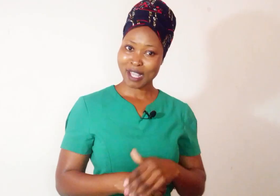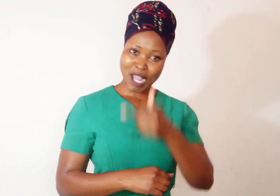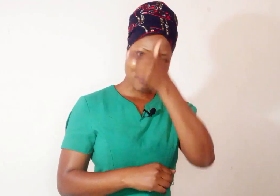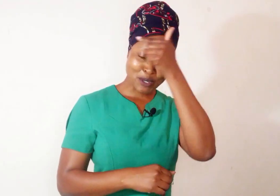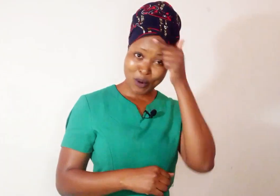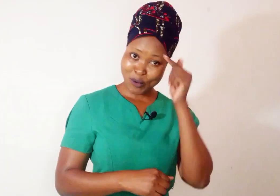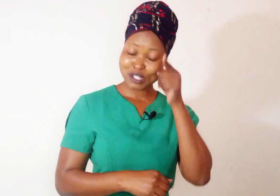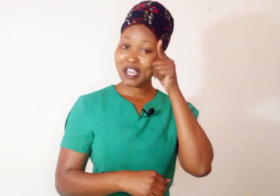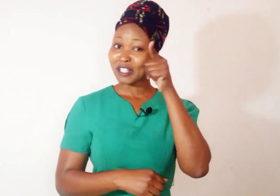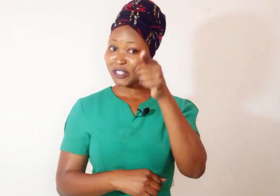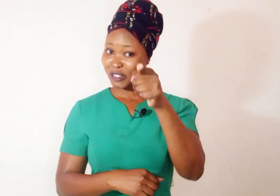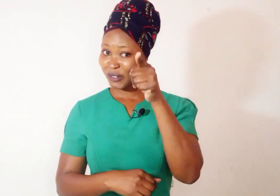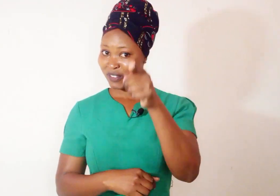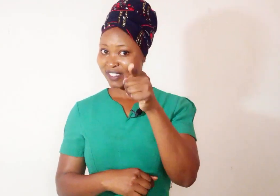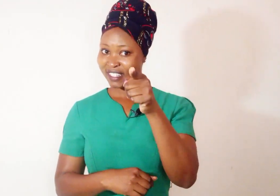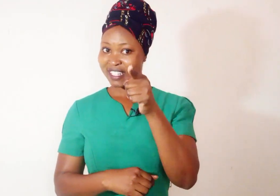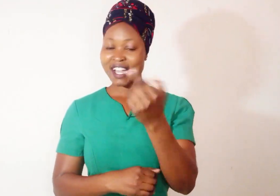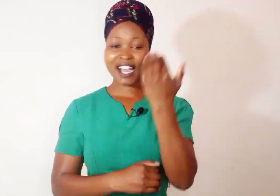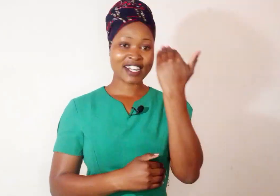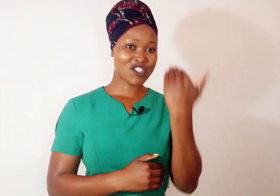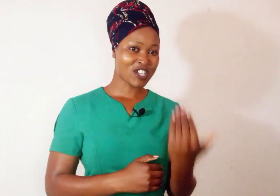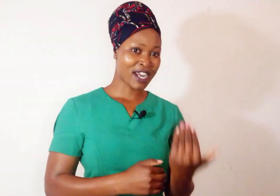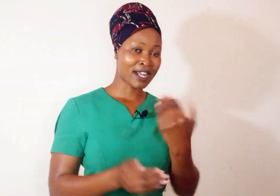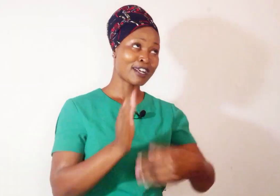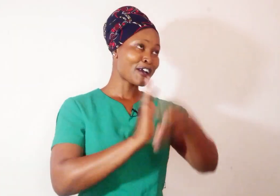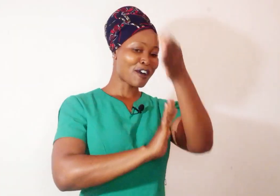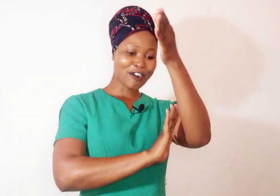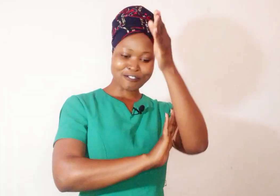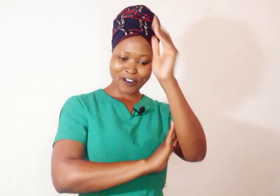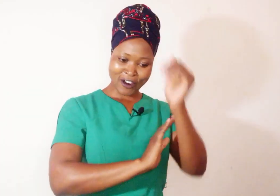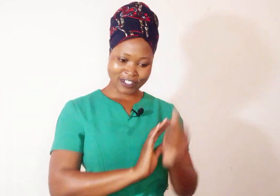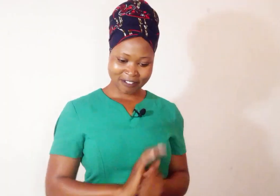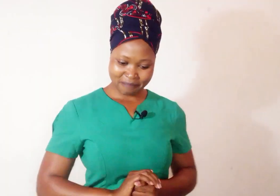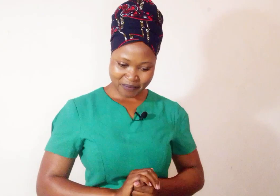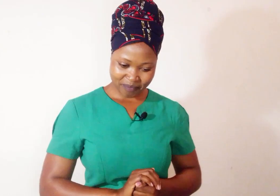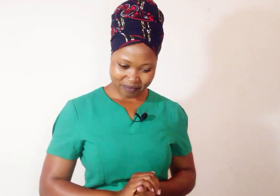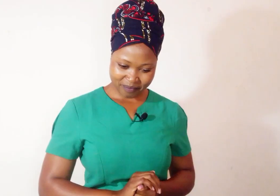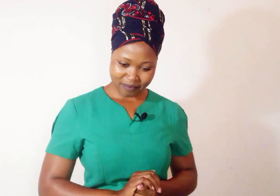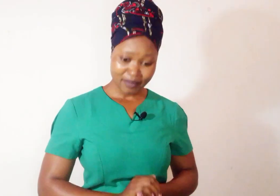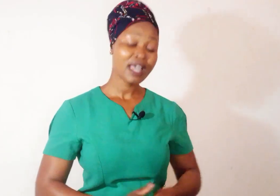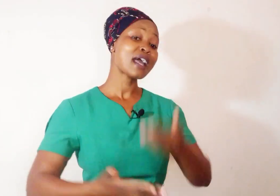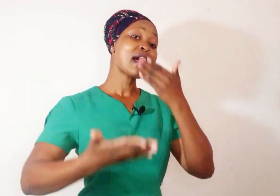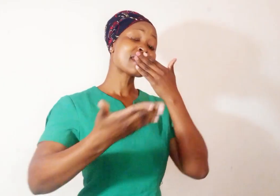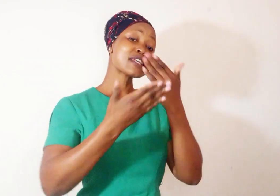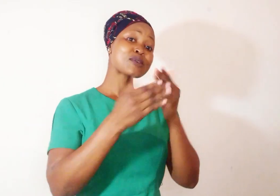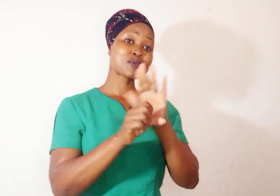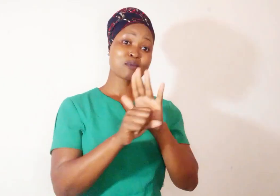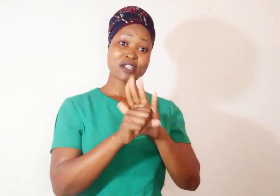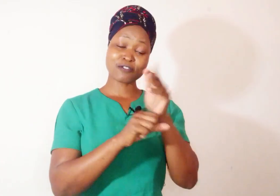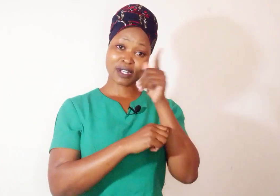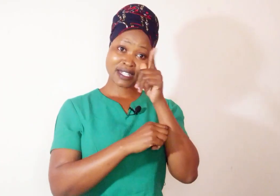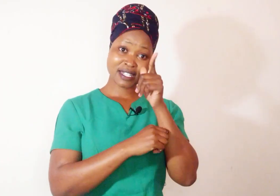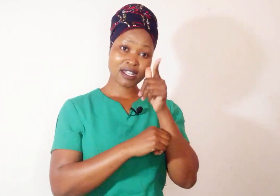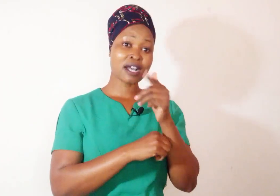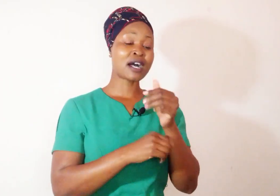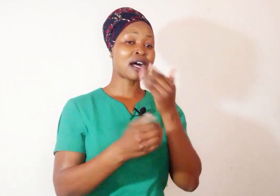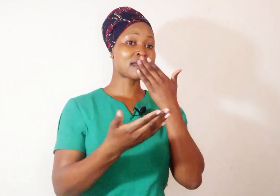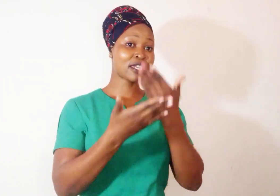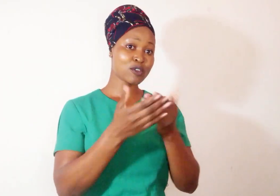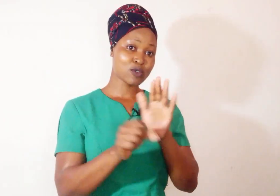because you are a child of God. Thank you so much for listening. Thank you so